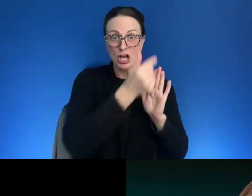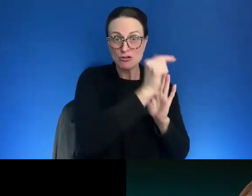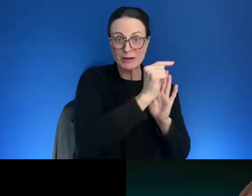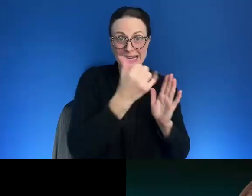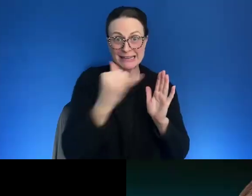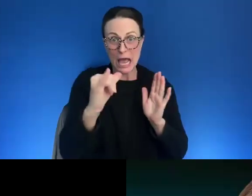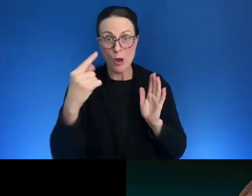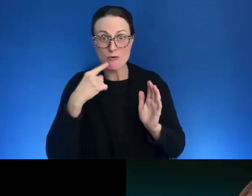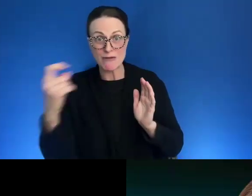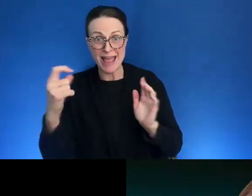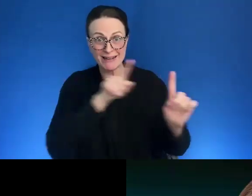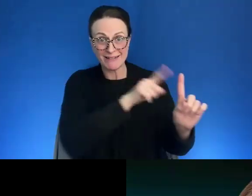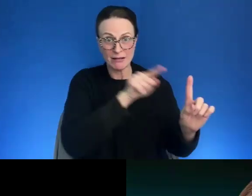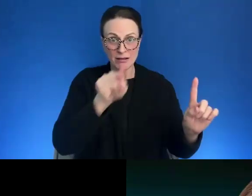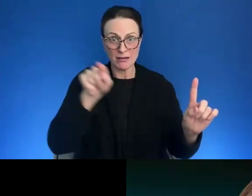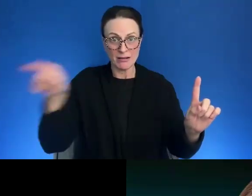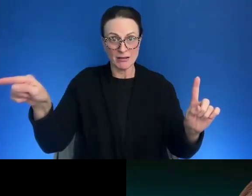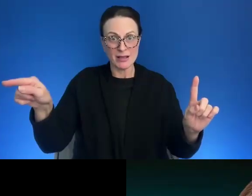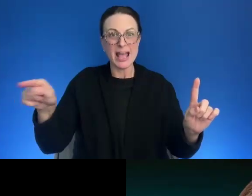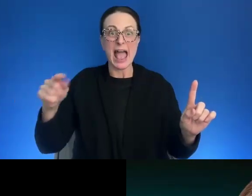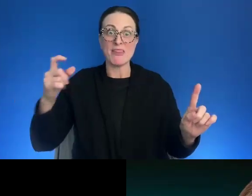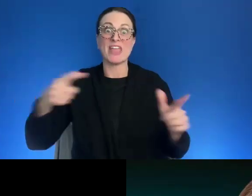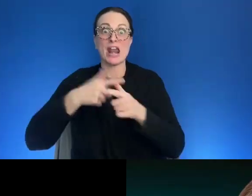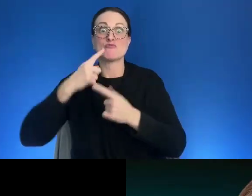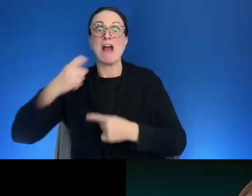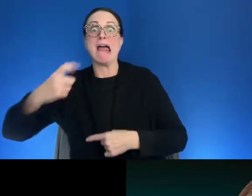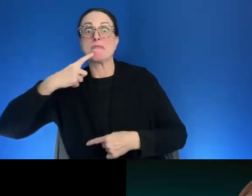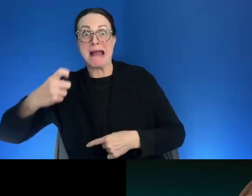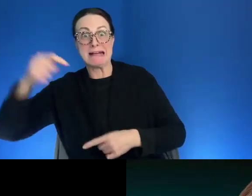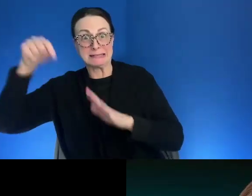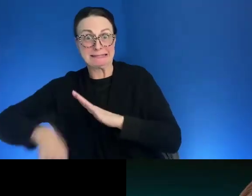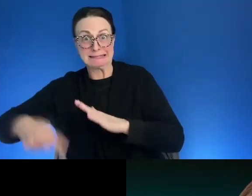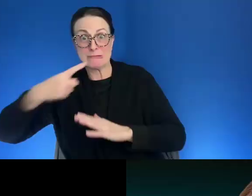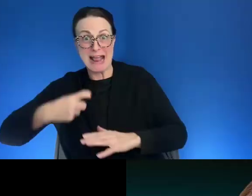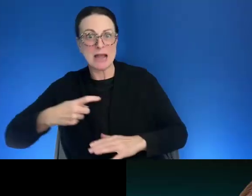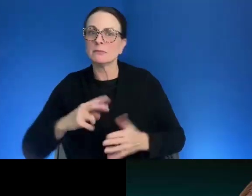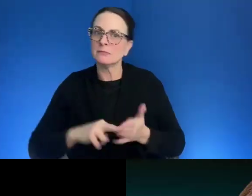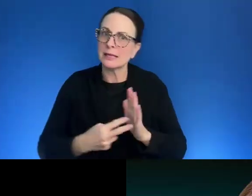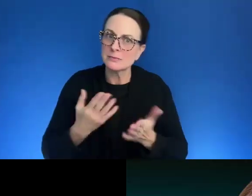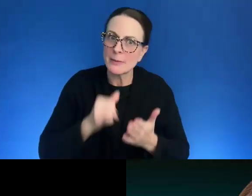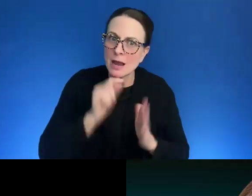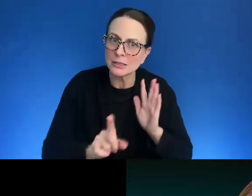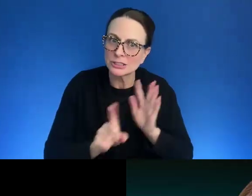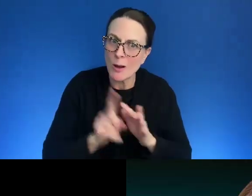to yellow to red and to deep blood red, which means that maybe you didn't show up for our